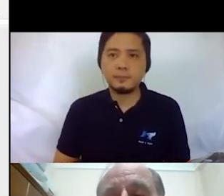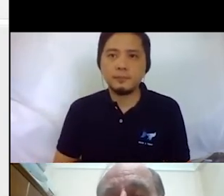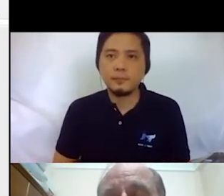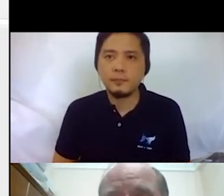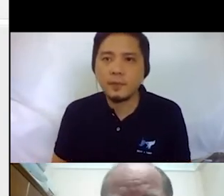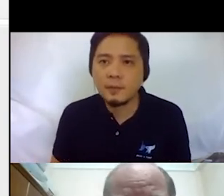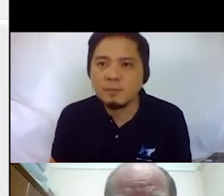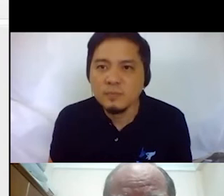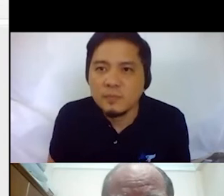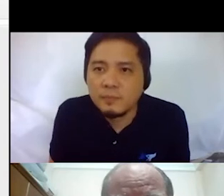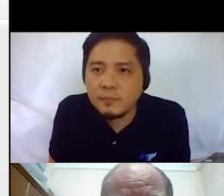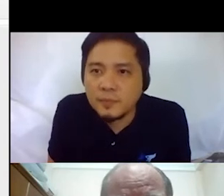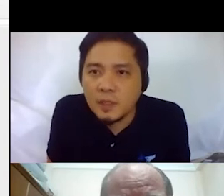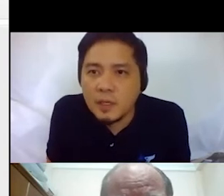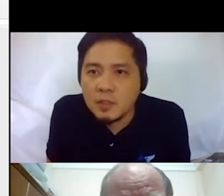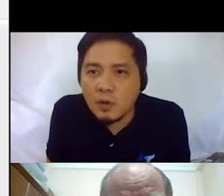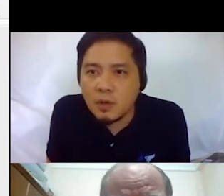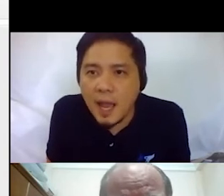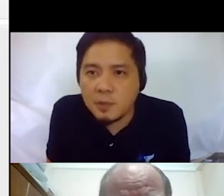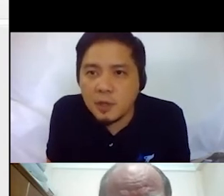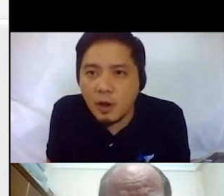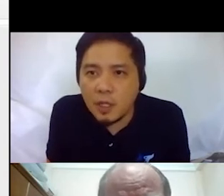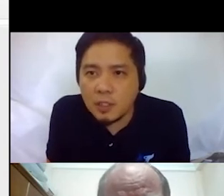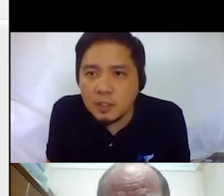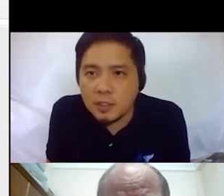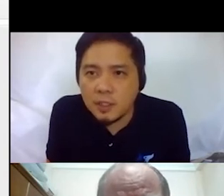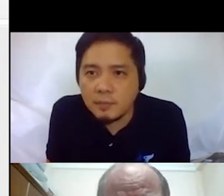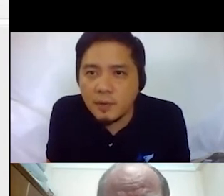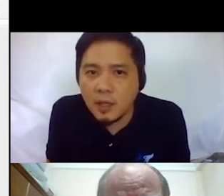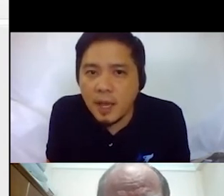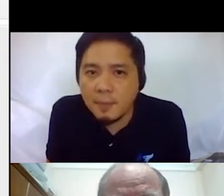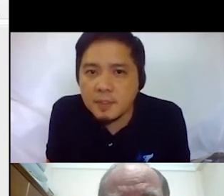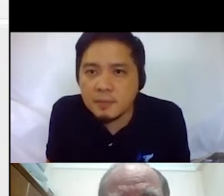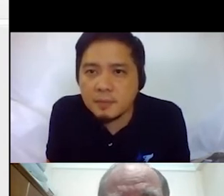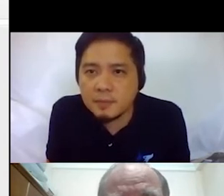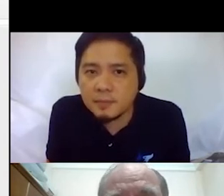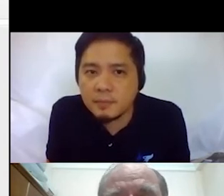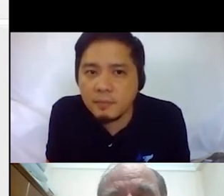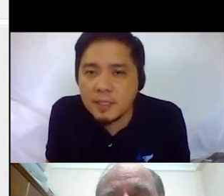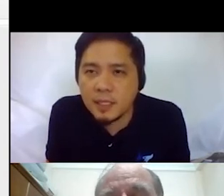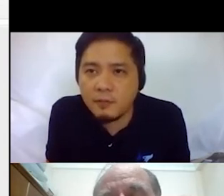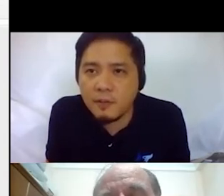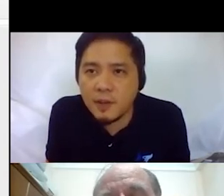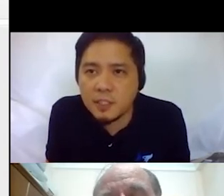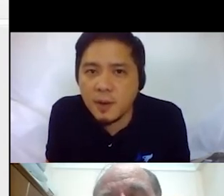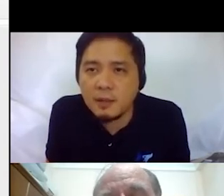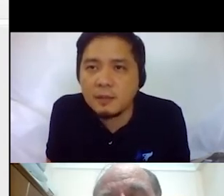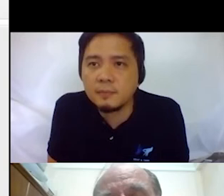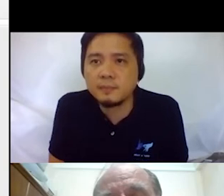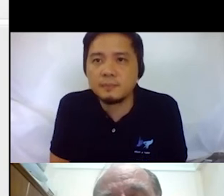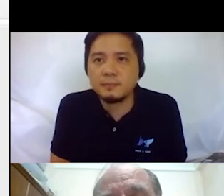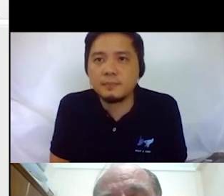Okay, what do you think? So caps on all, sir? All caps? Basically Well, for the V as